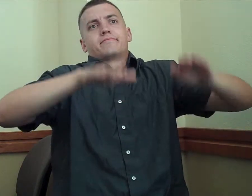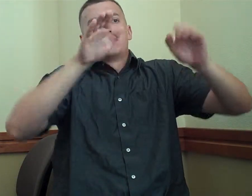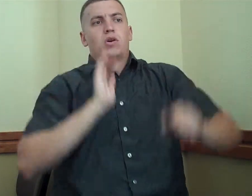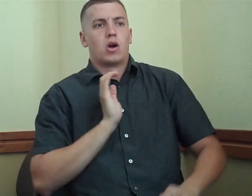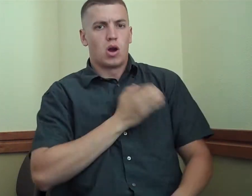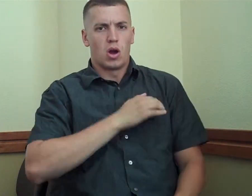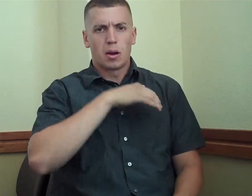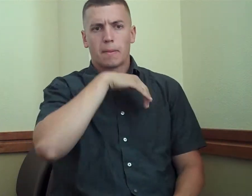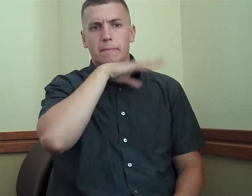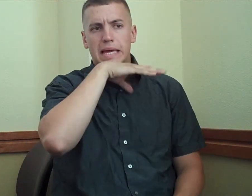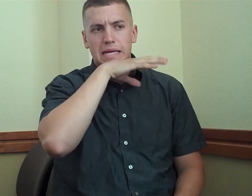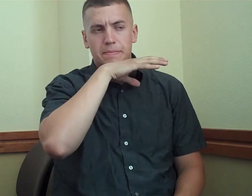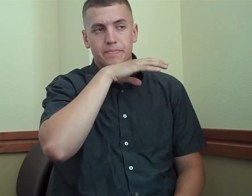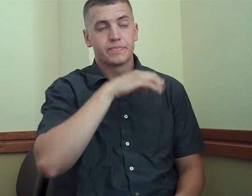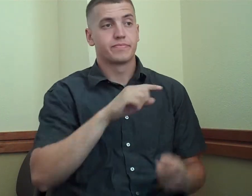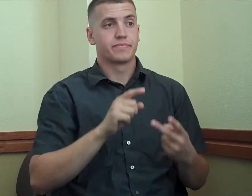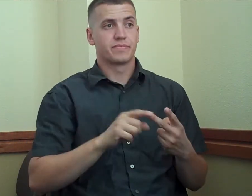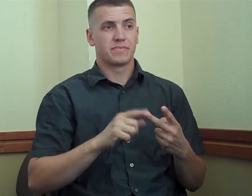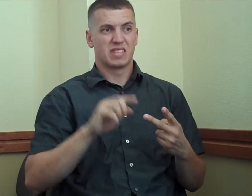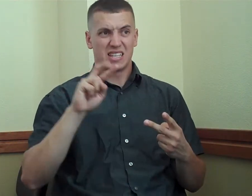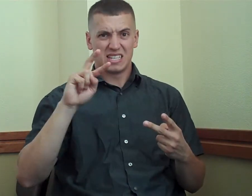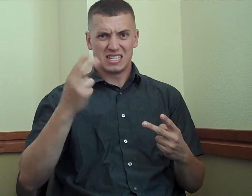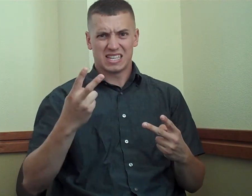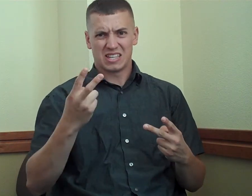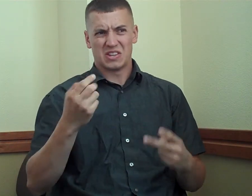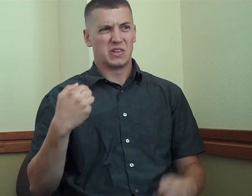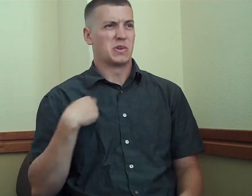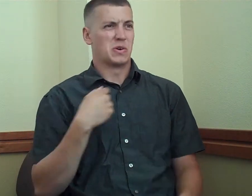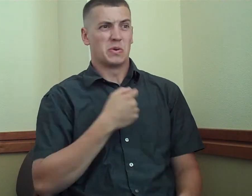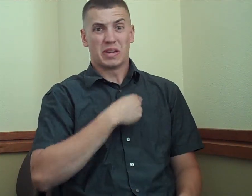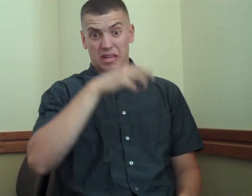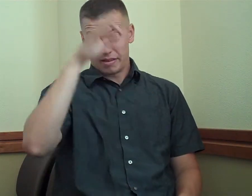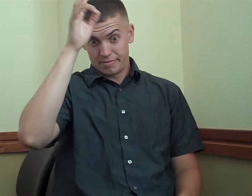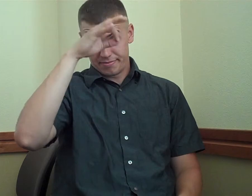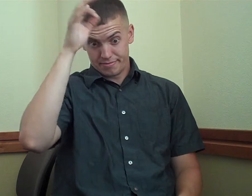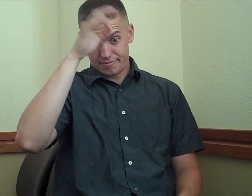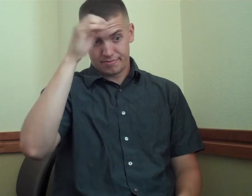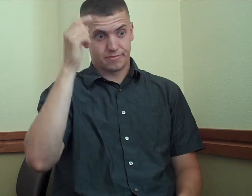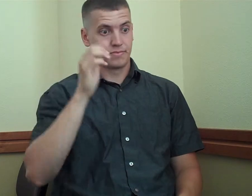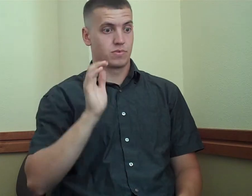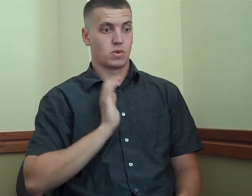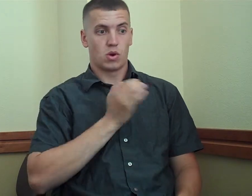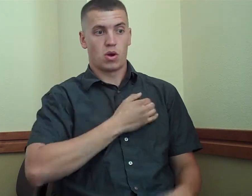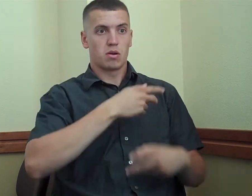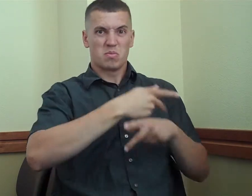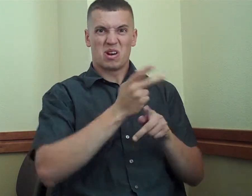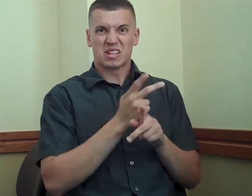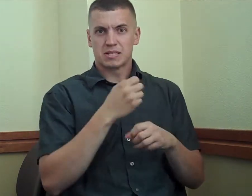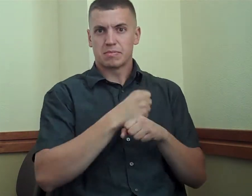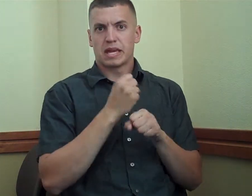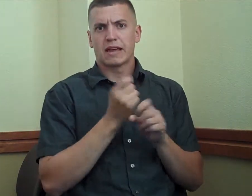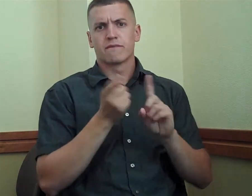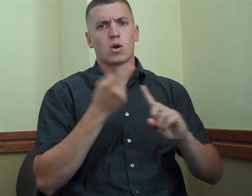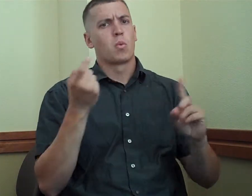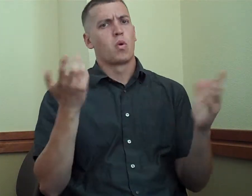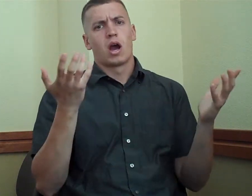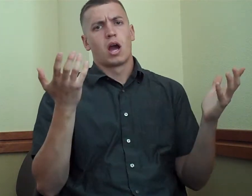second is that we actually don't have a clue of what all these products that surround us are made of. And you might think